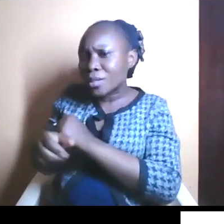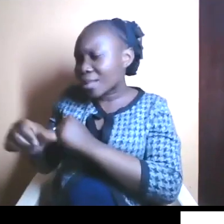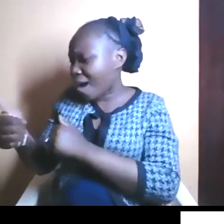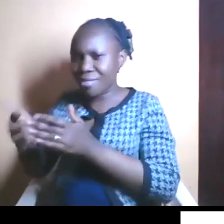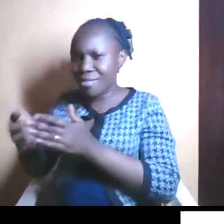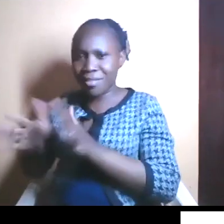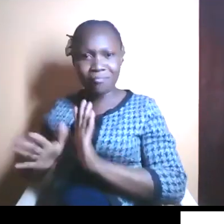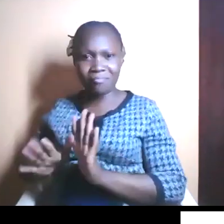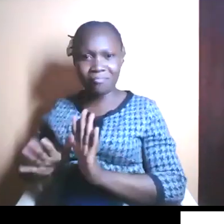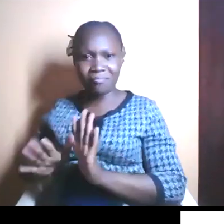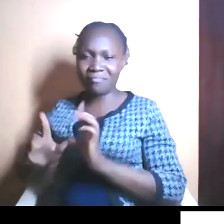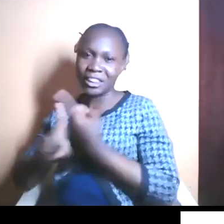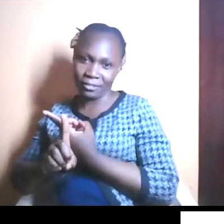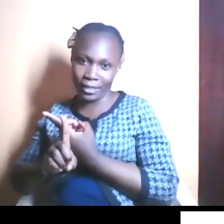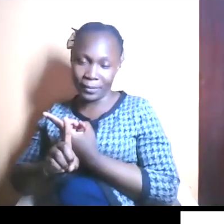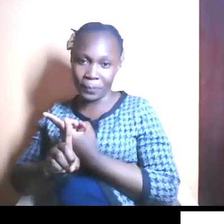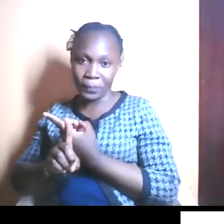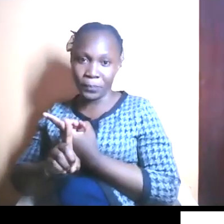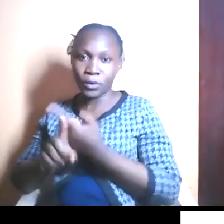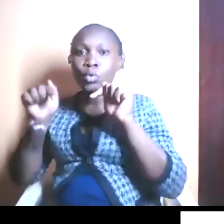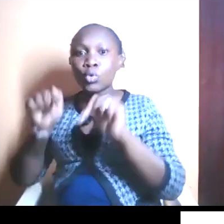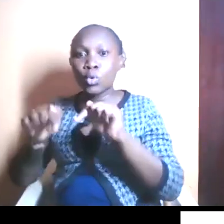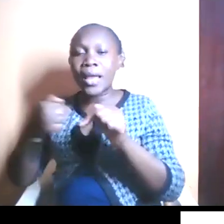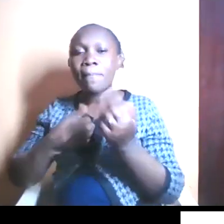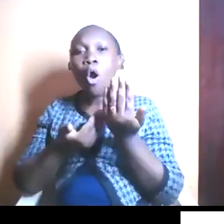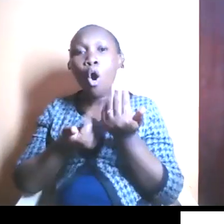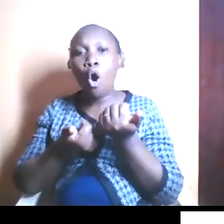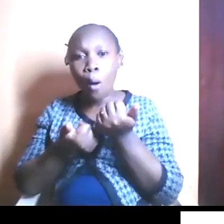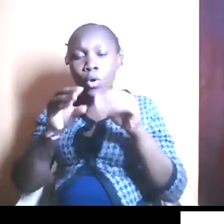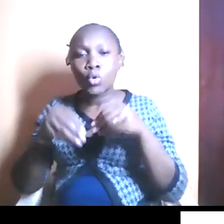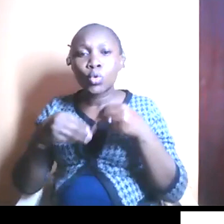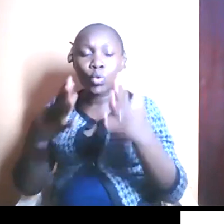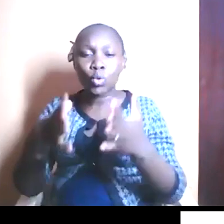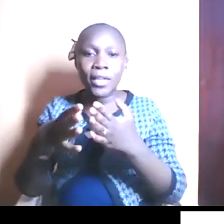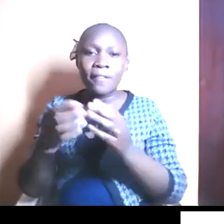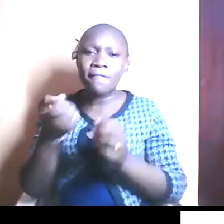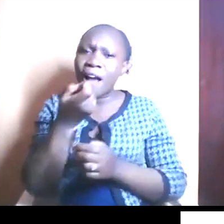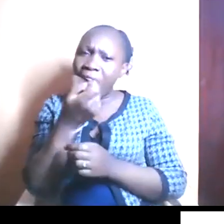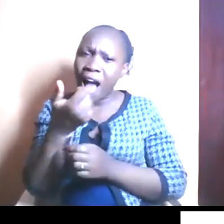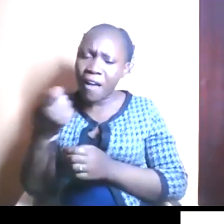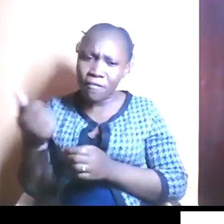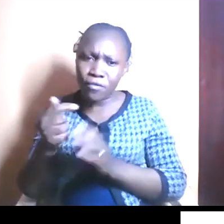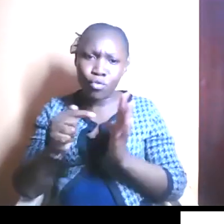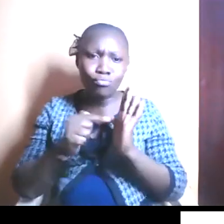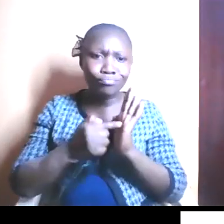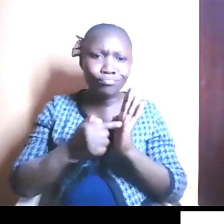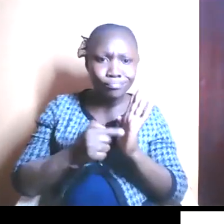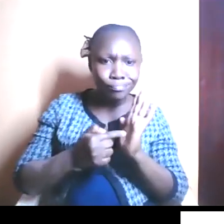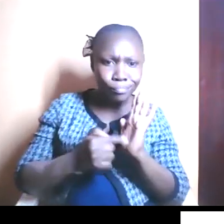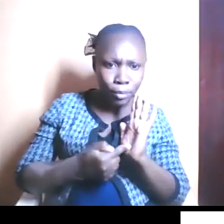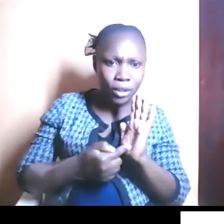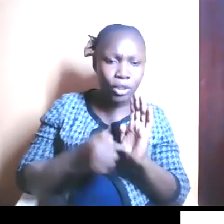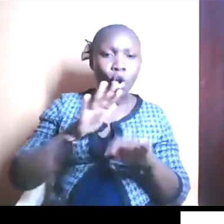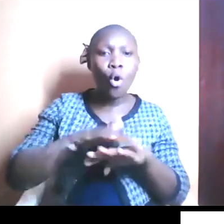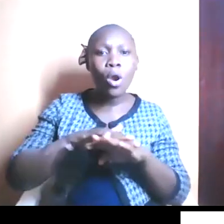another person. So today, I hope to give you some tips. Please take them as merely suggestions or questions for